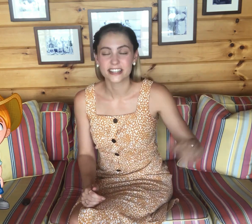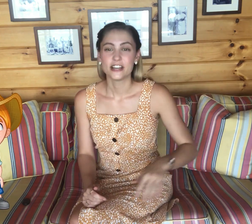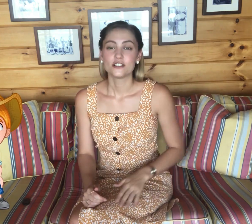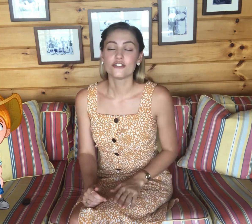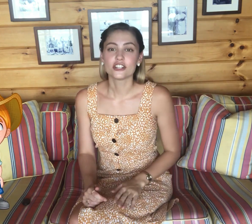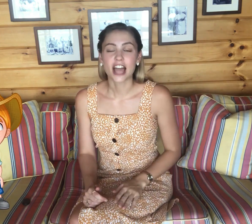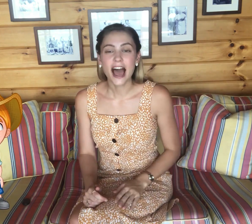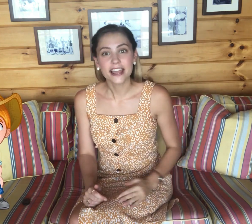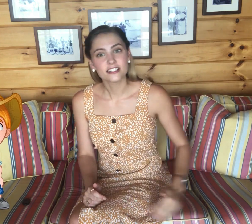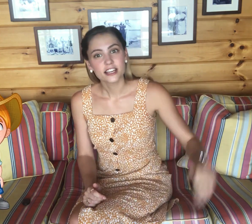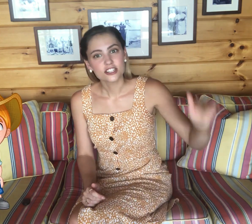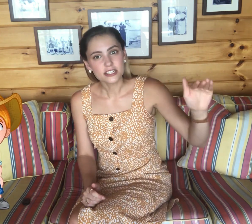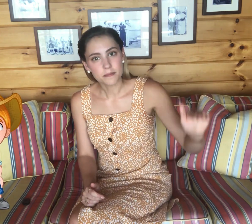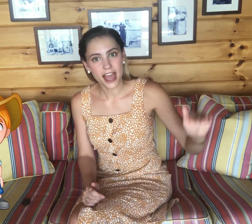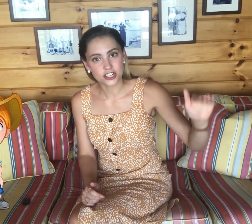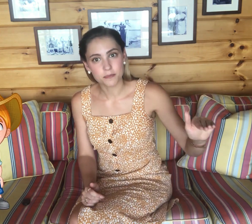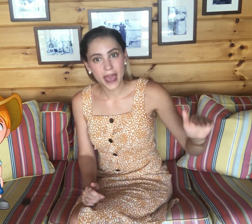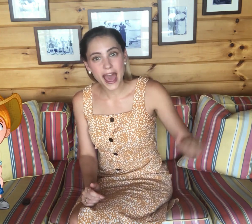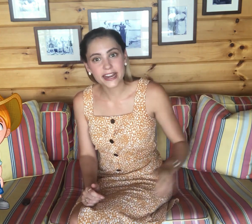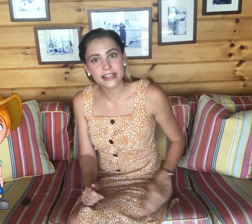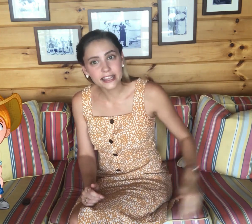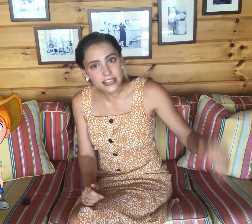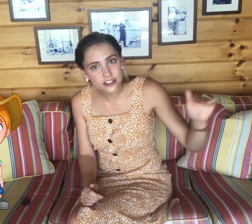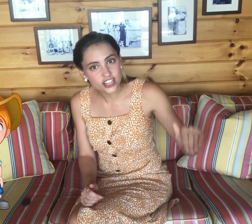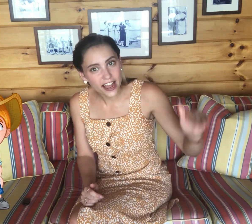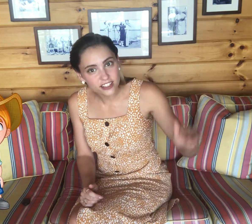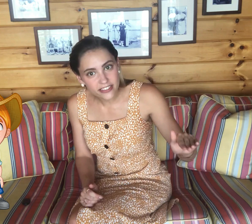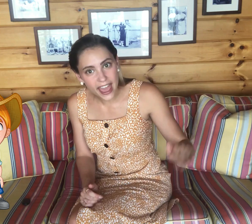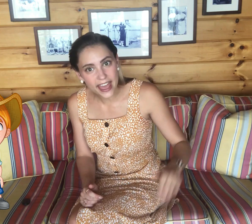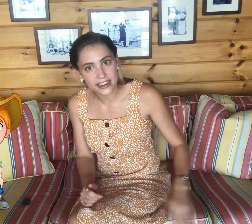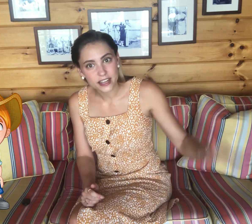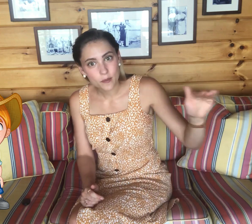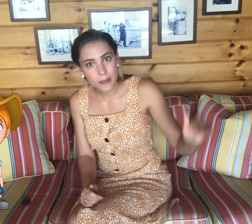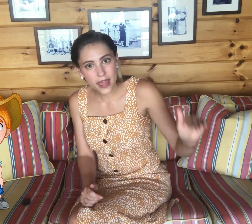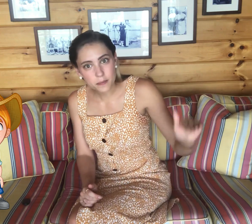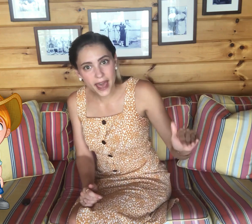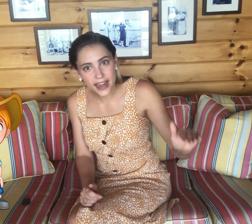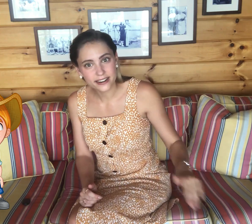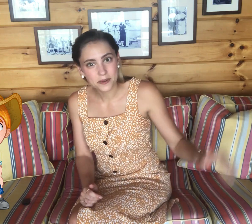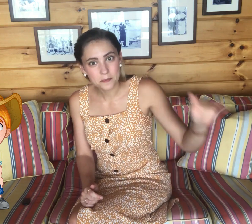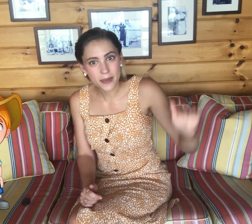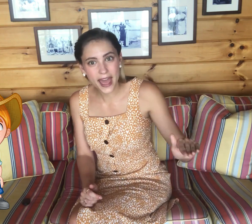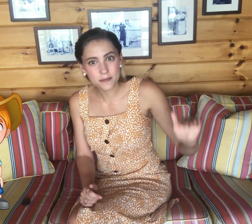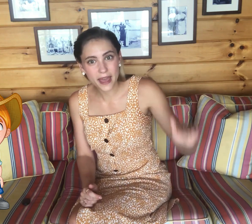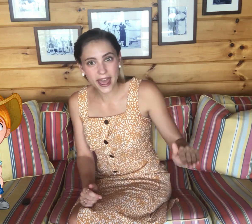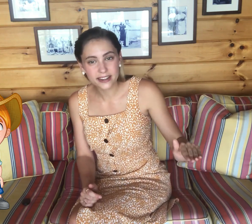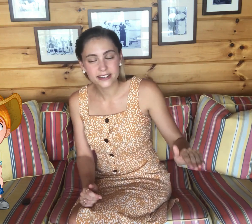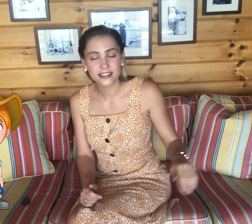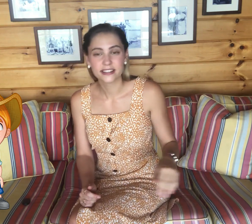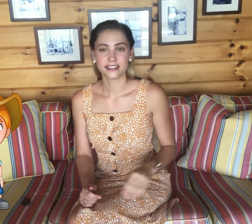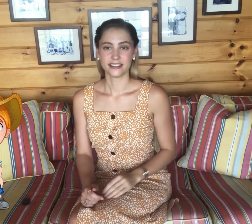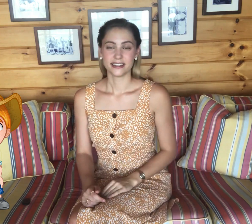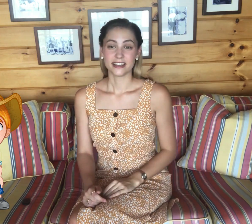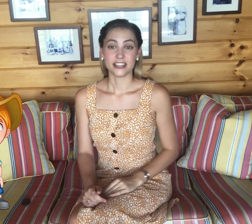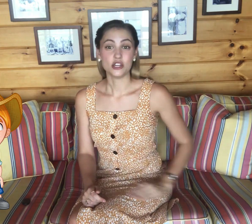farmer in the dell, and next, the farmer takes a wife. So wife, we're just gonna